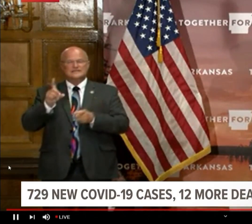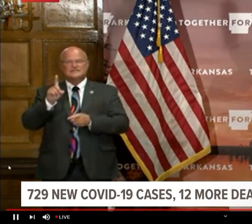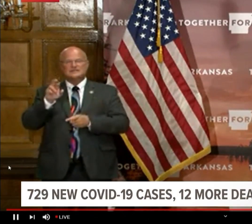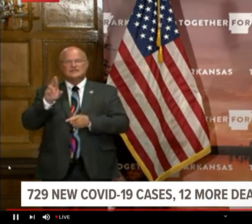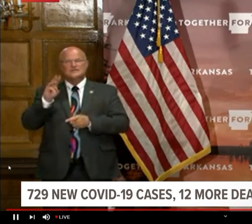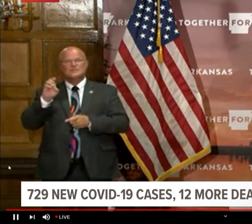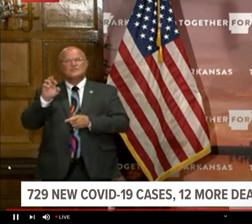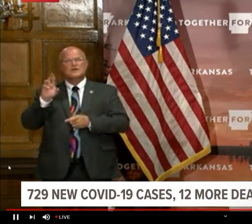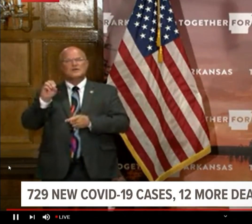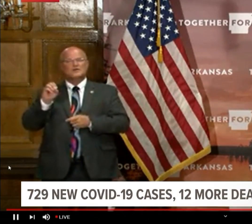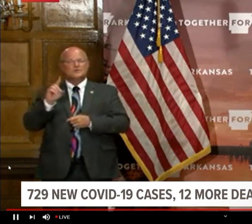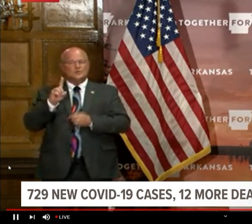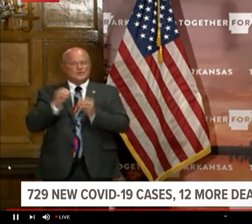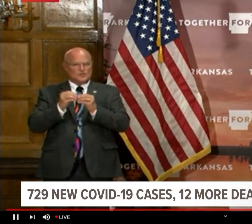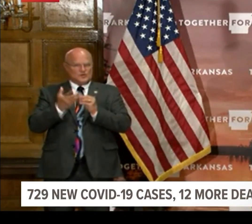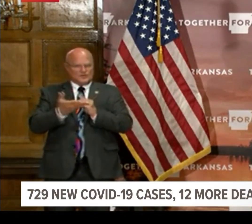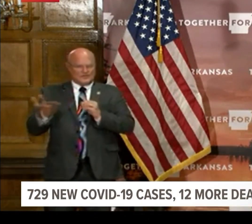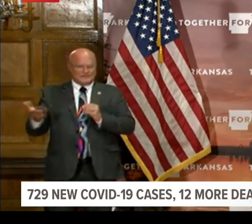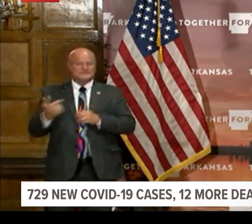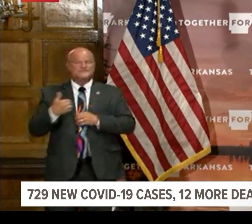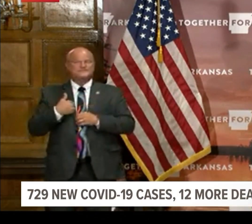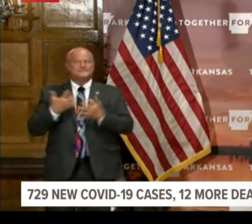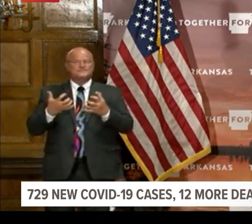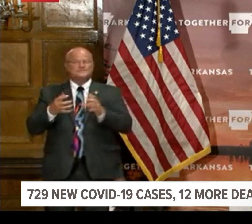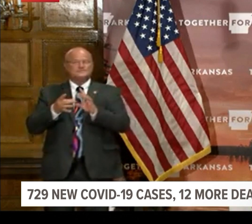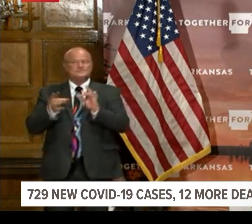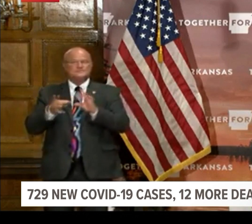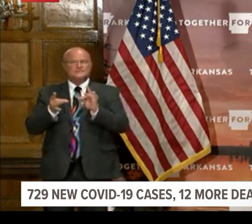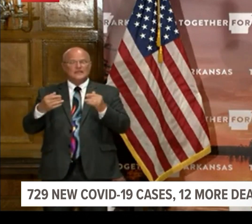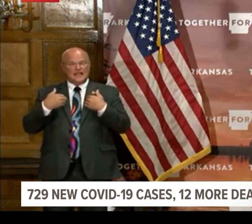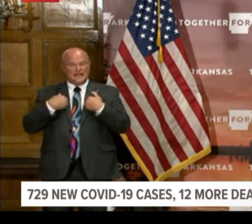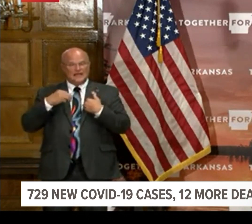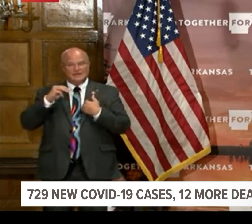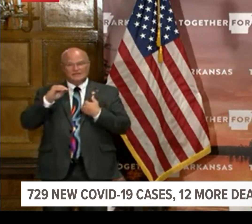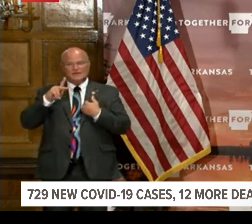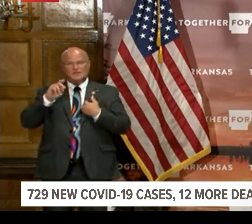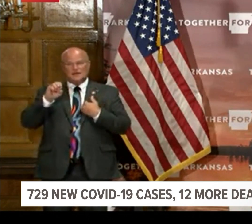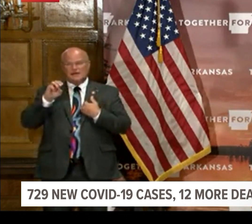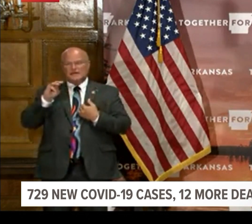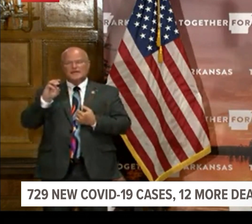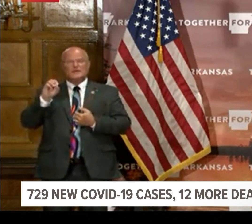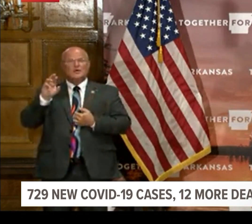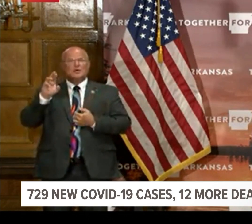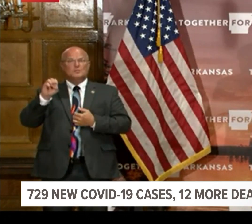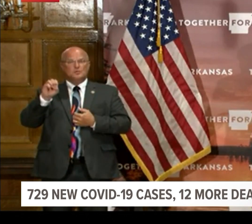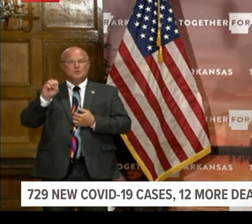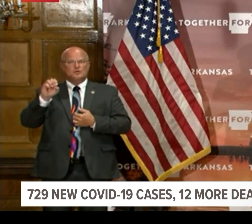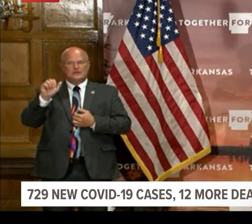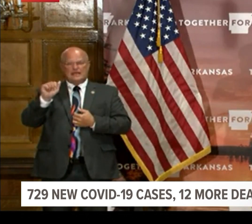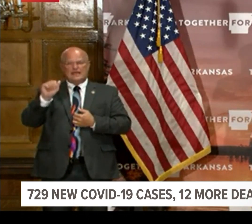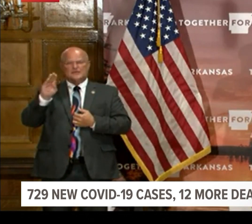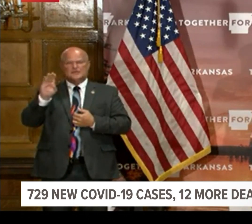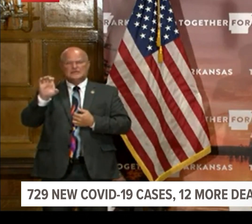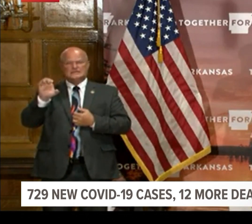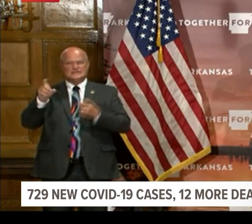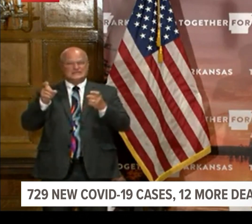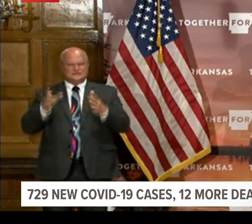Romero, I did want to remark that we have Mike Moore here, our ABC enforcement,